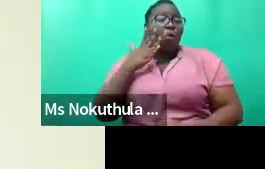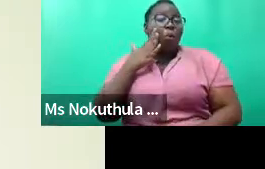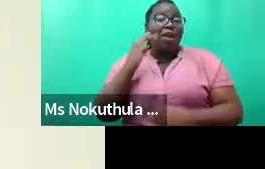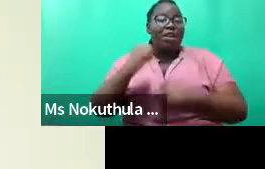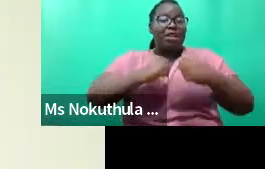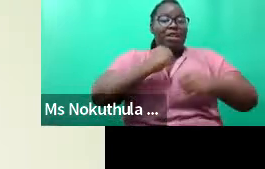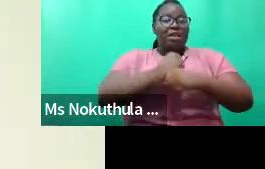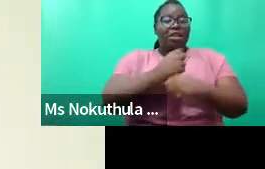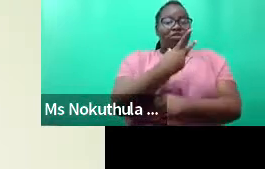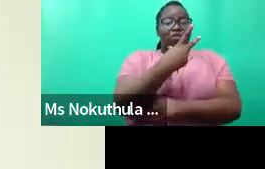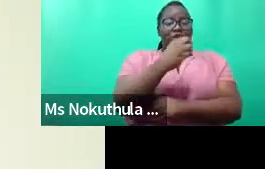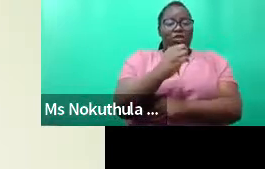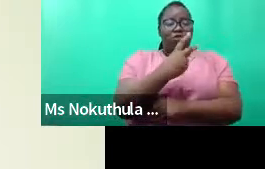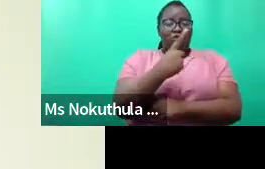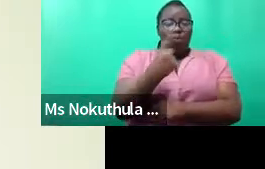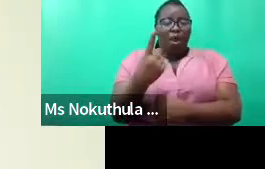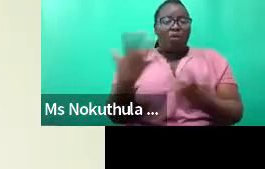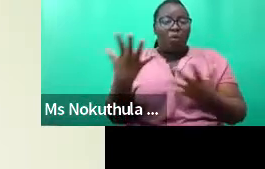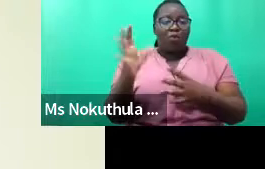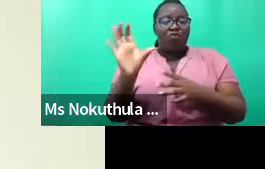college, and